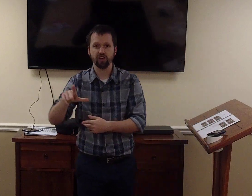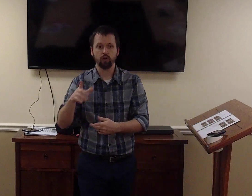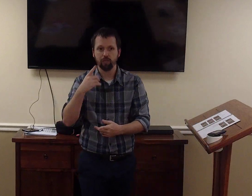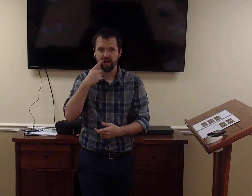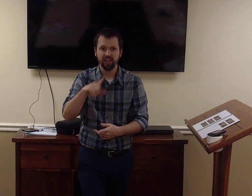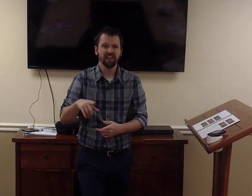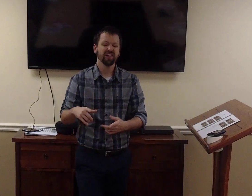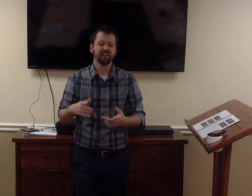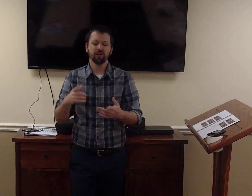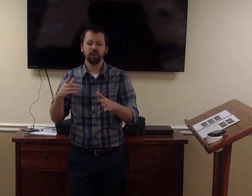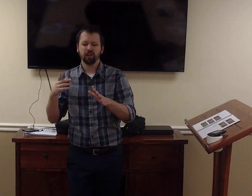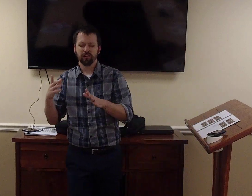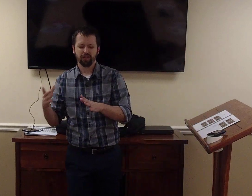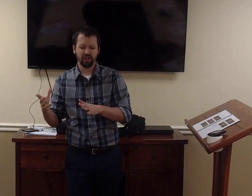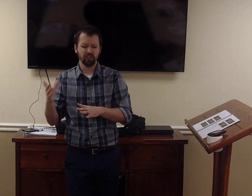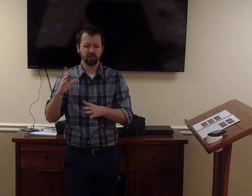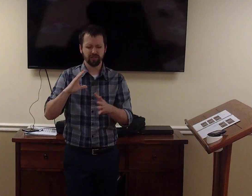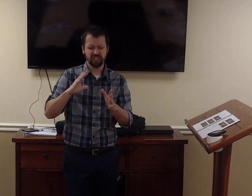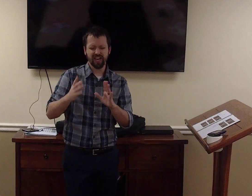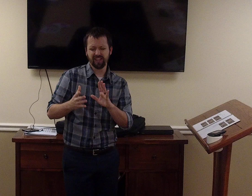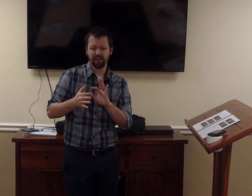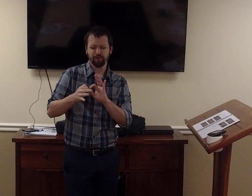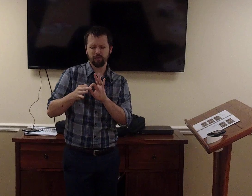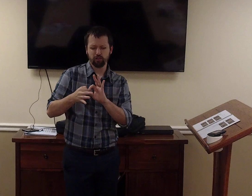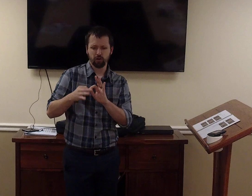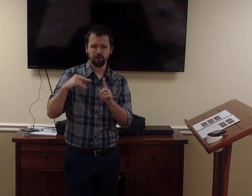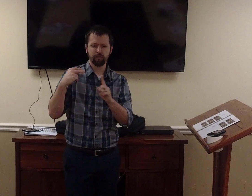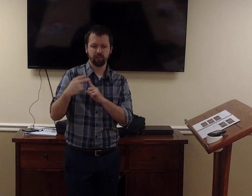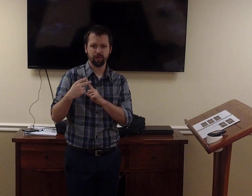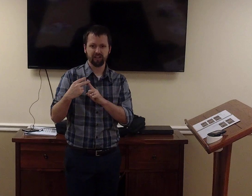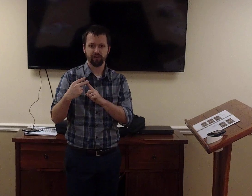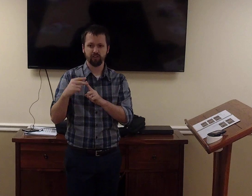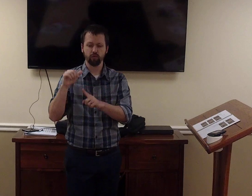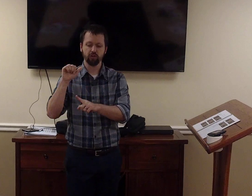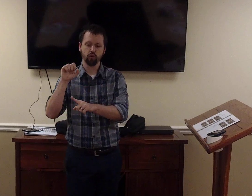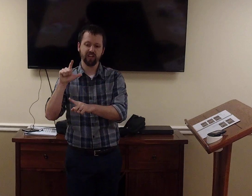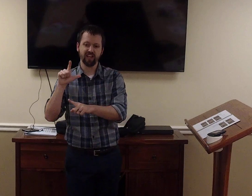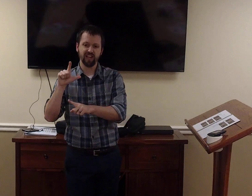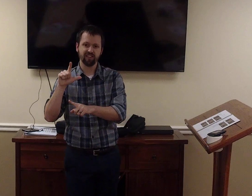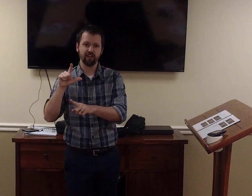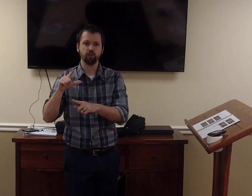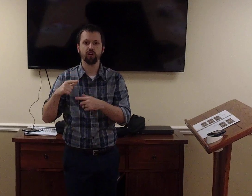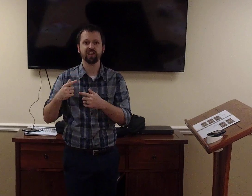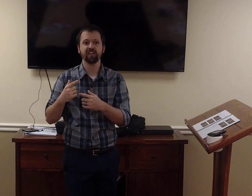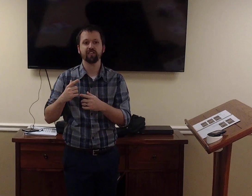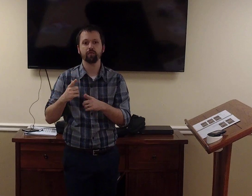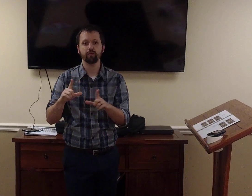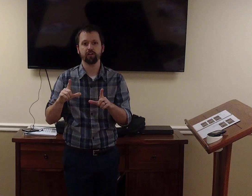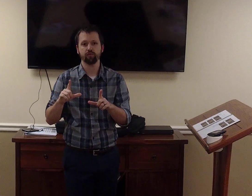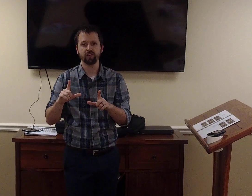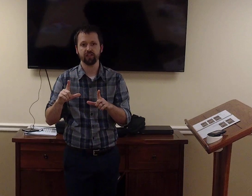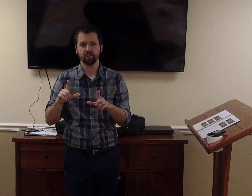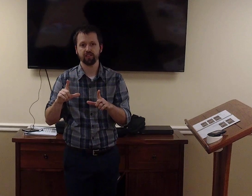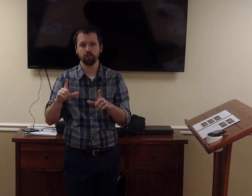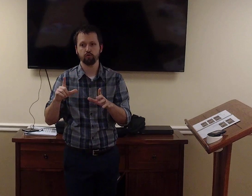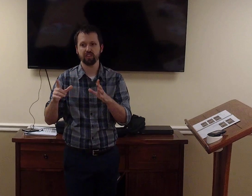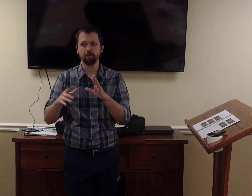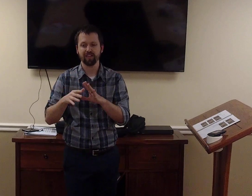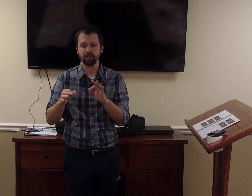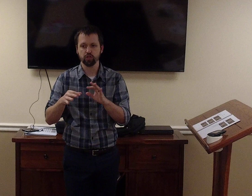don't mind. The other side of that from an interpreting perspective is when you're going into ASL, you are taking some liberties with it. So with the message, because